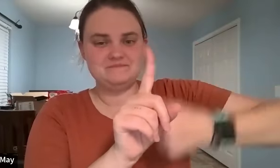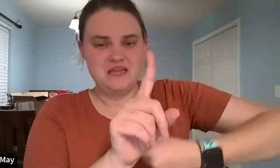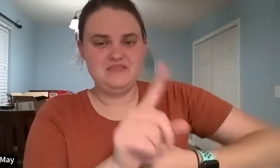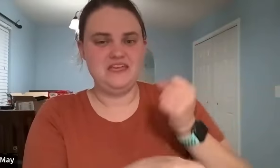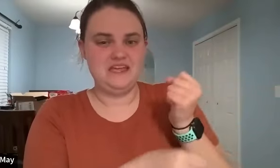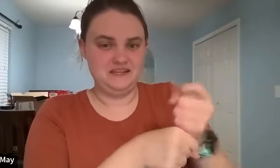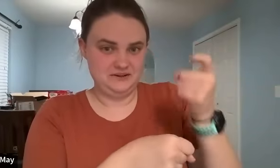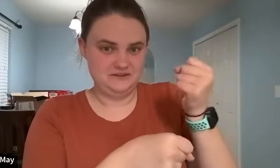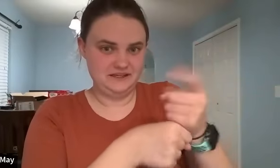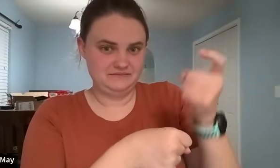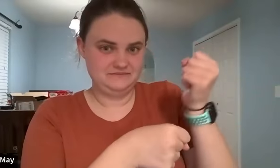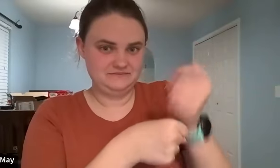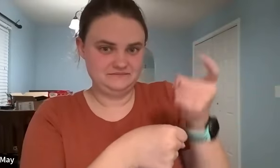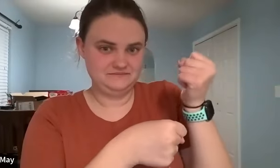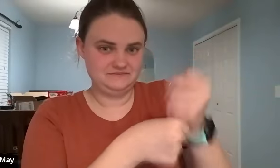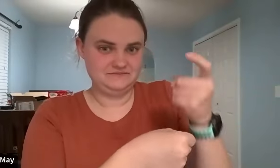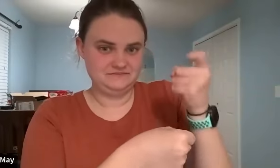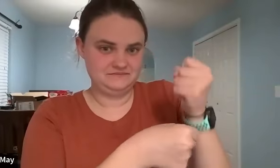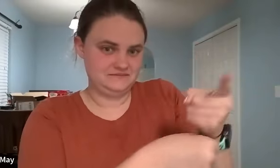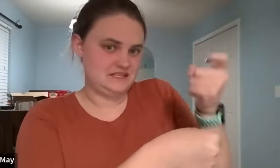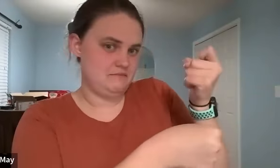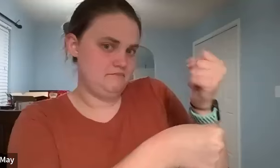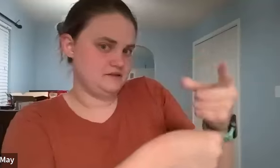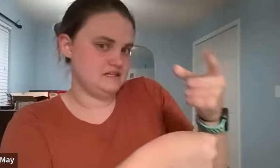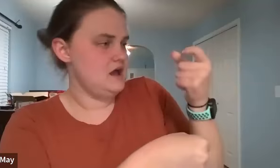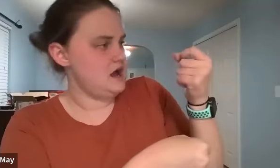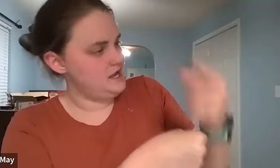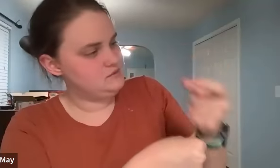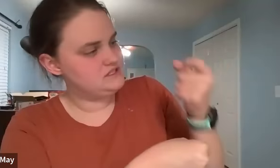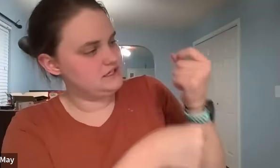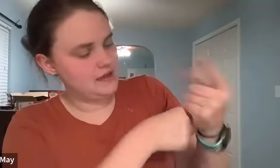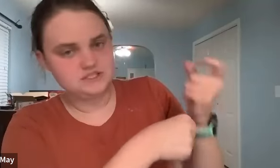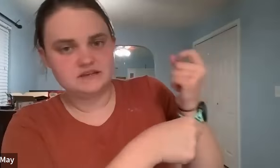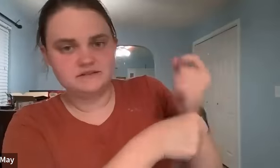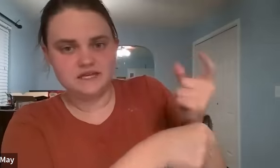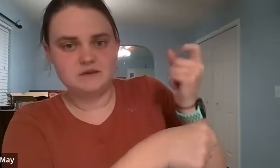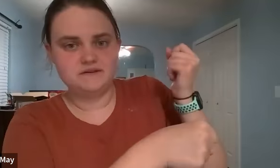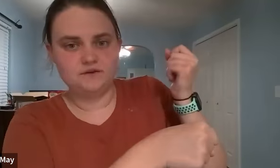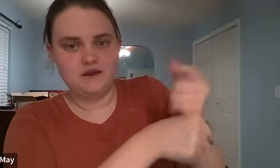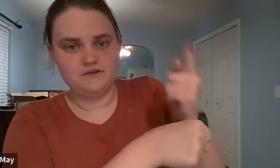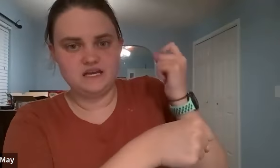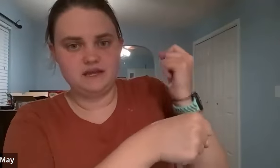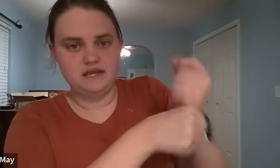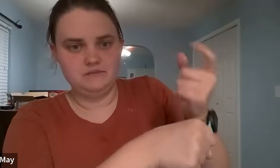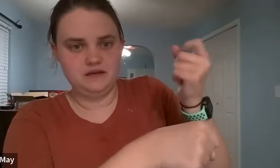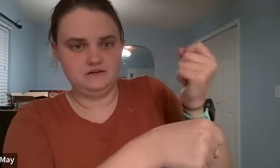and then yearly. So that bouncing, I'm just like flicking my finger every time I hit my knuckle.